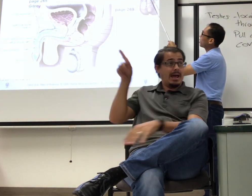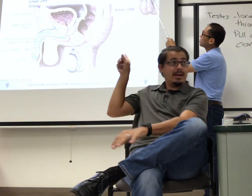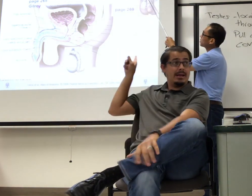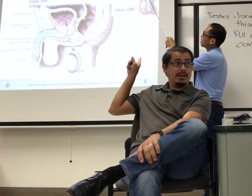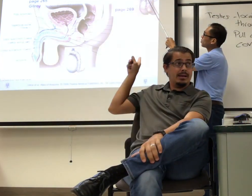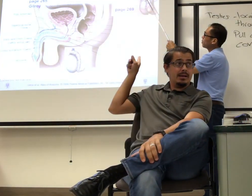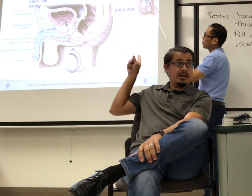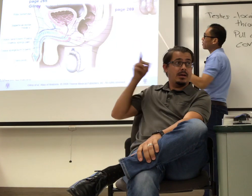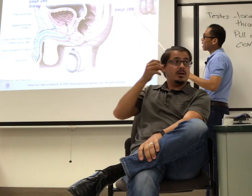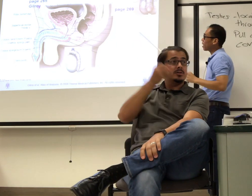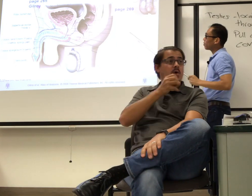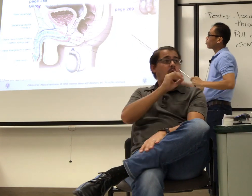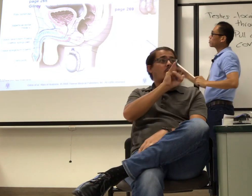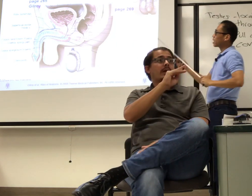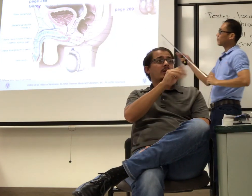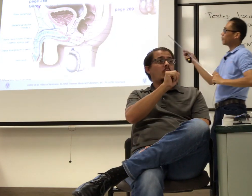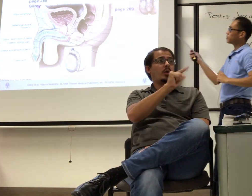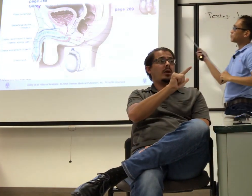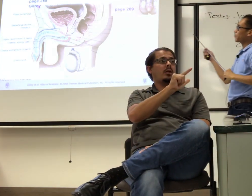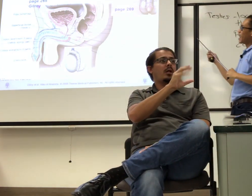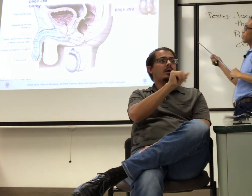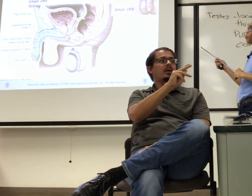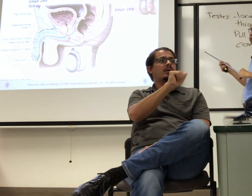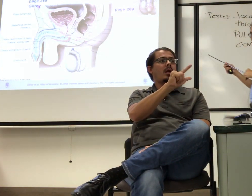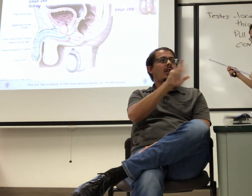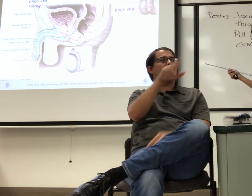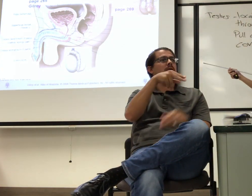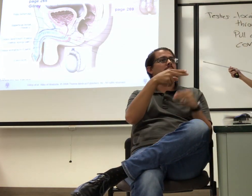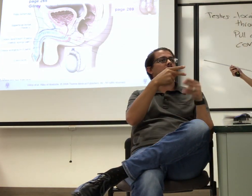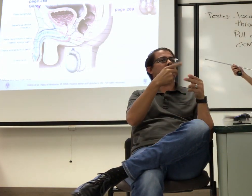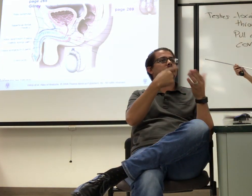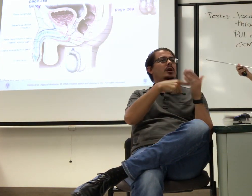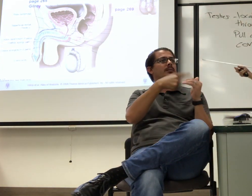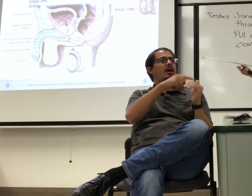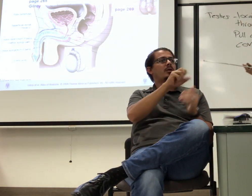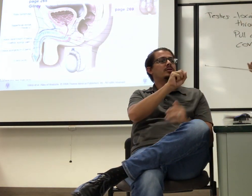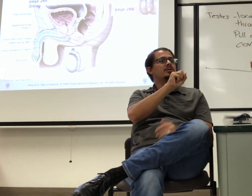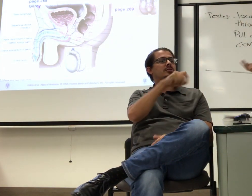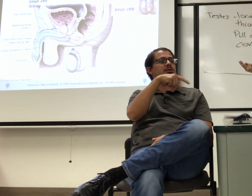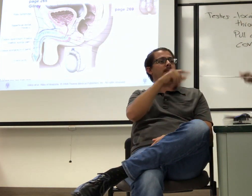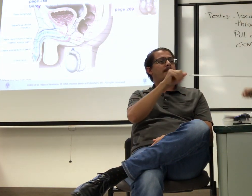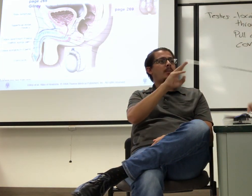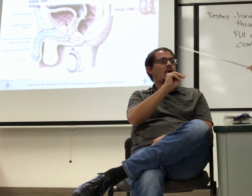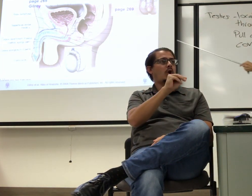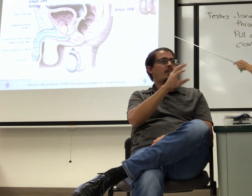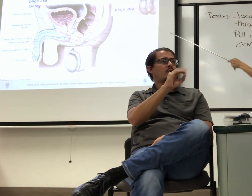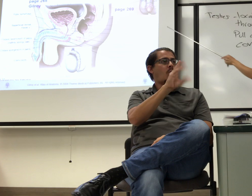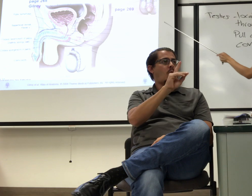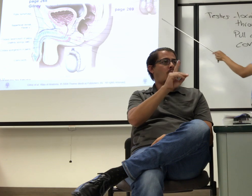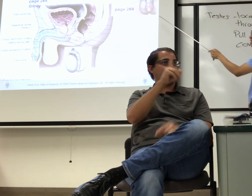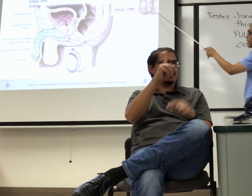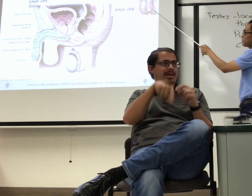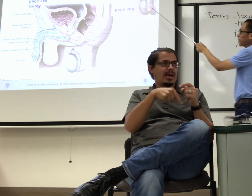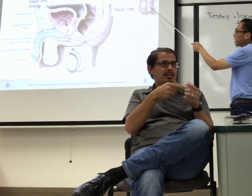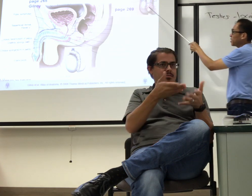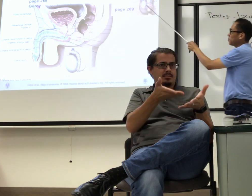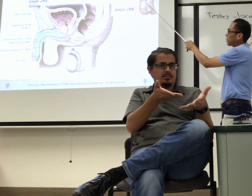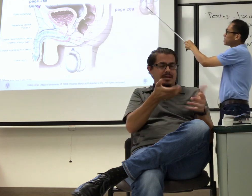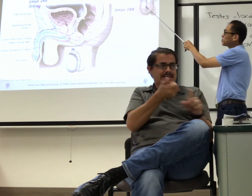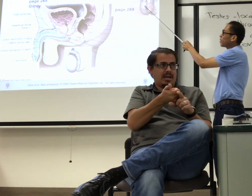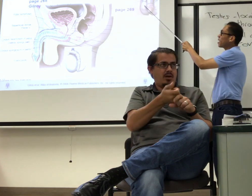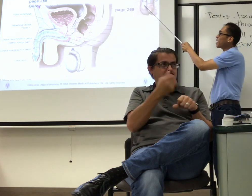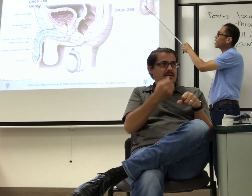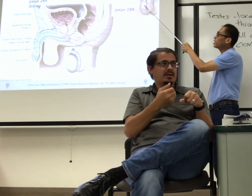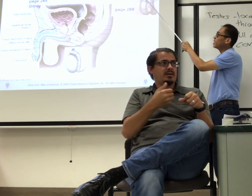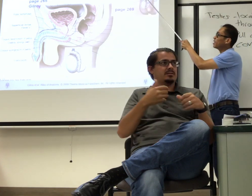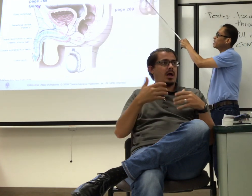And so in the inguinal canal, we'll talk about the spermatochore, because it can't just be there by itself. It needs a lifeline. You need